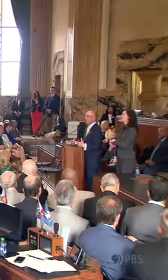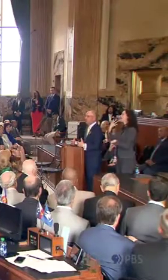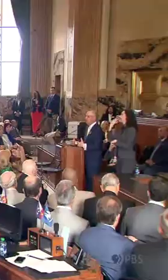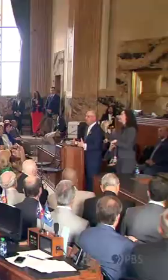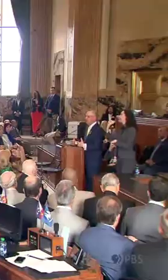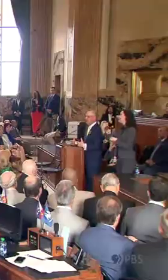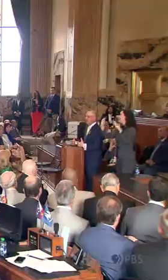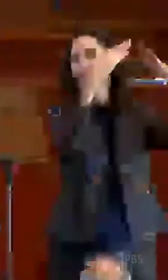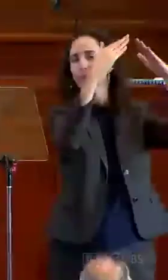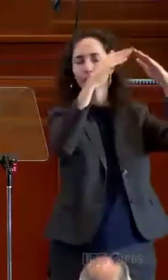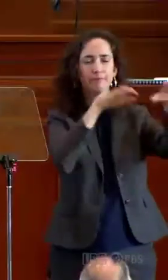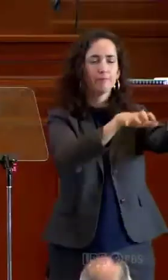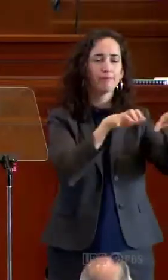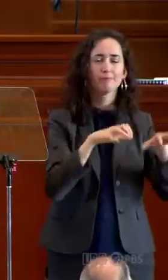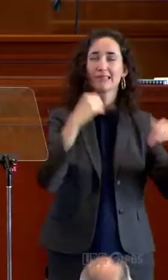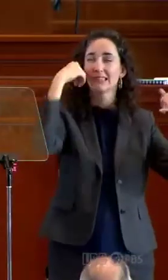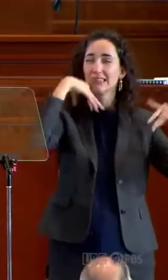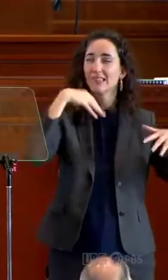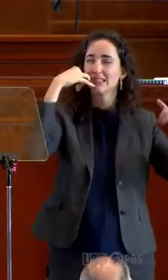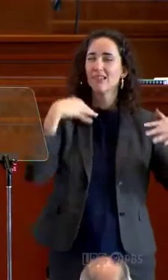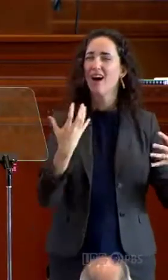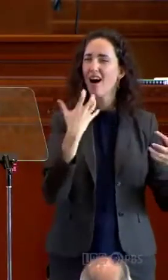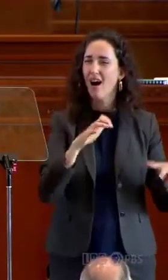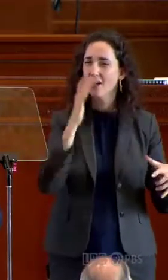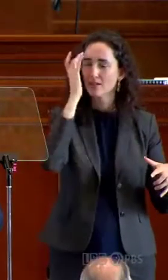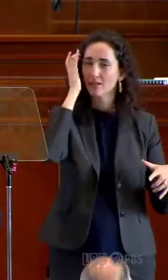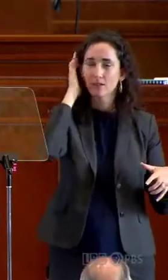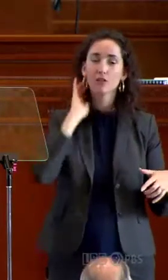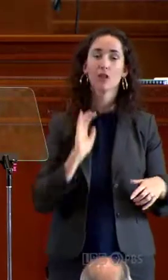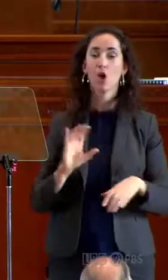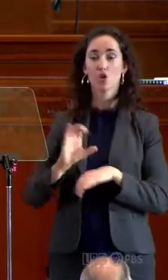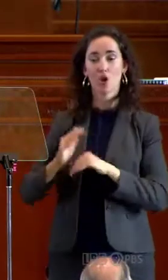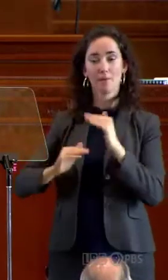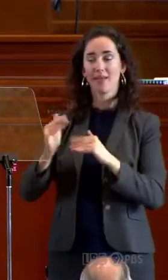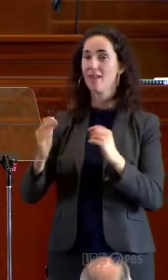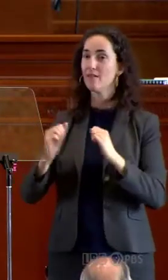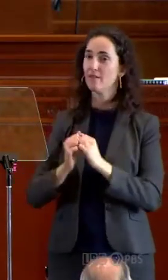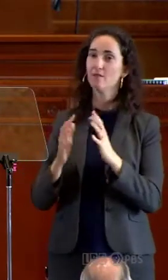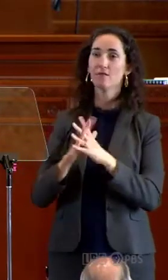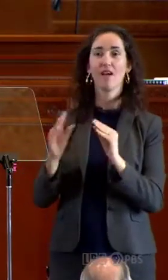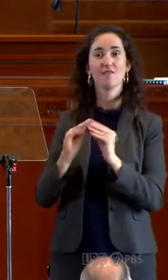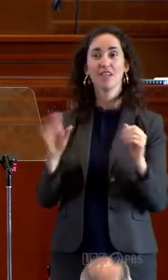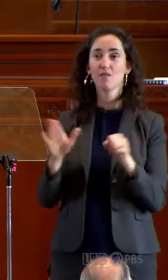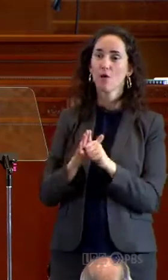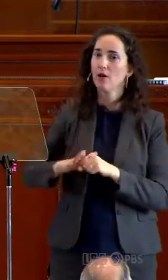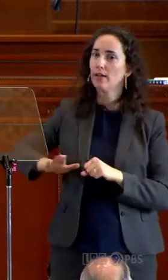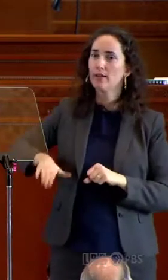sweltering Louisiana heat. The church's facilities still aren't back to 100%.